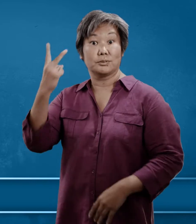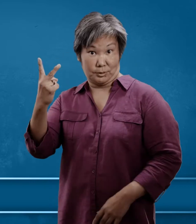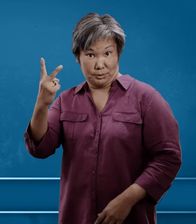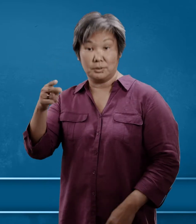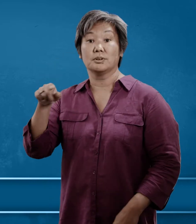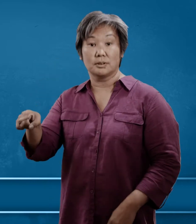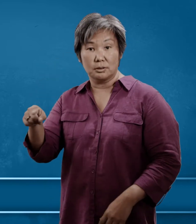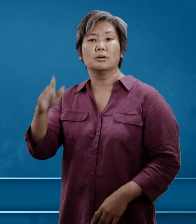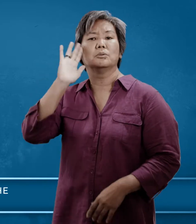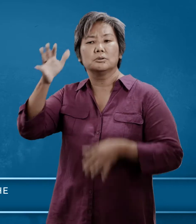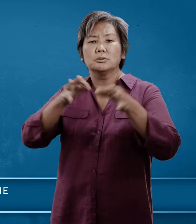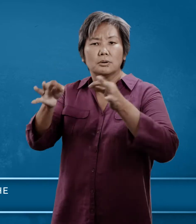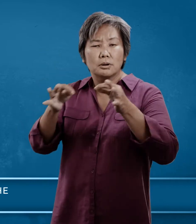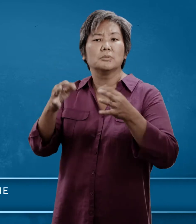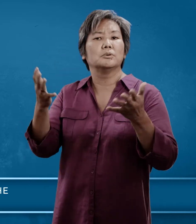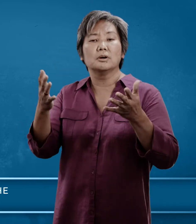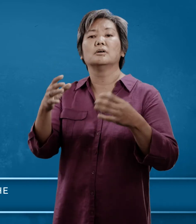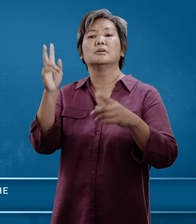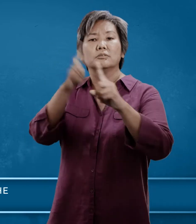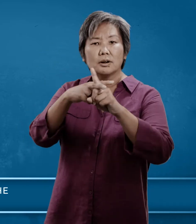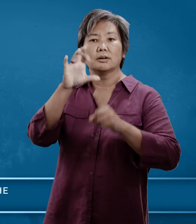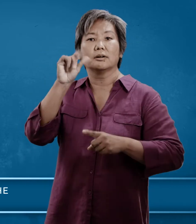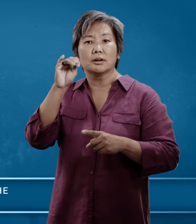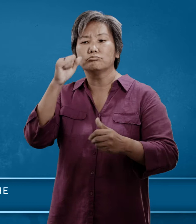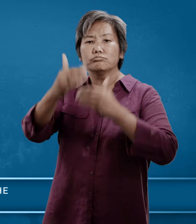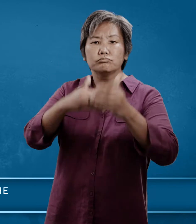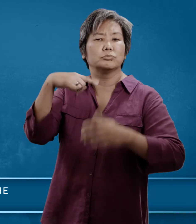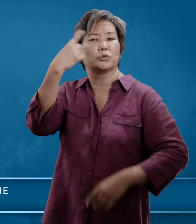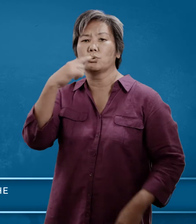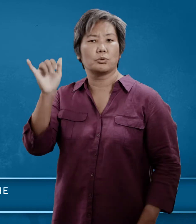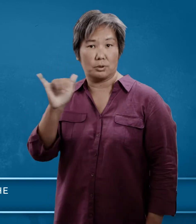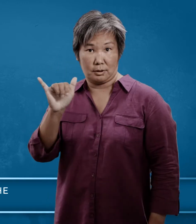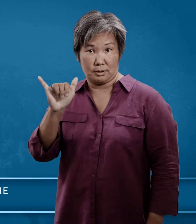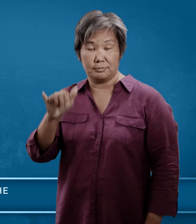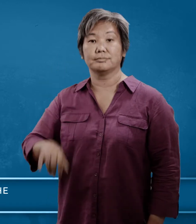In Part 2, we will describe the claims process.